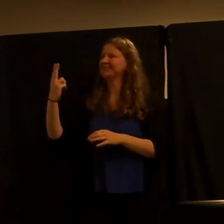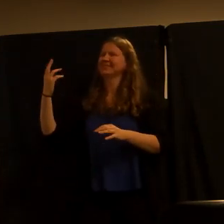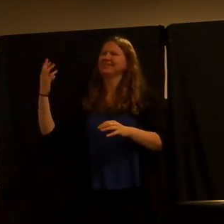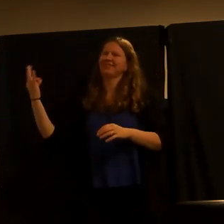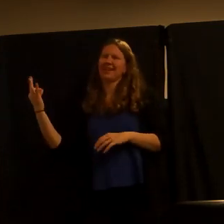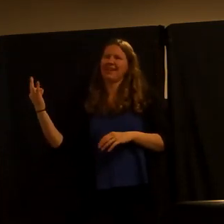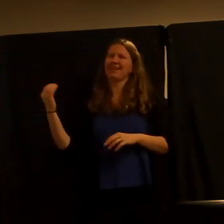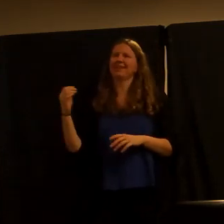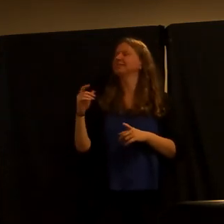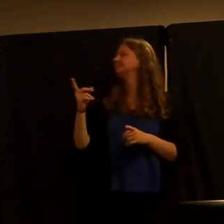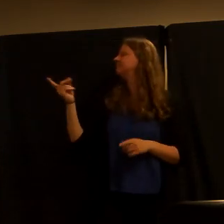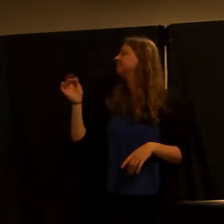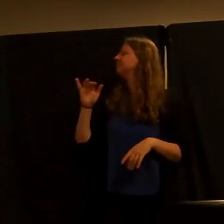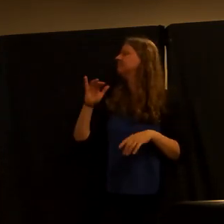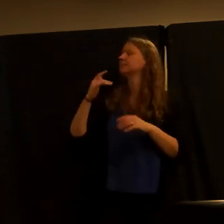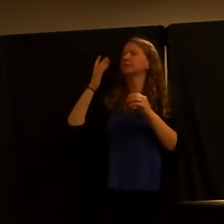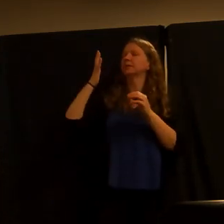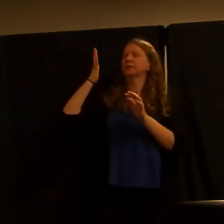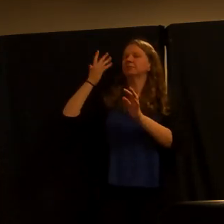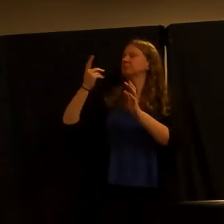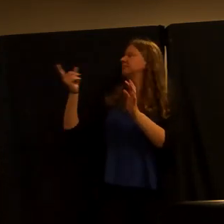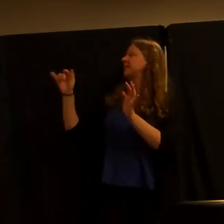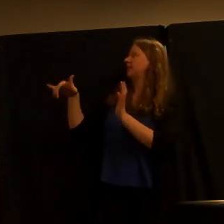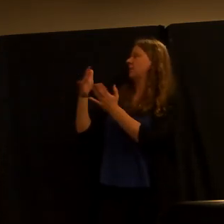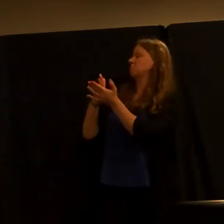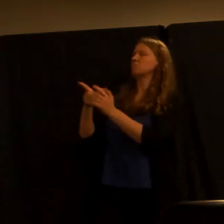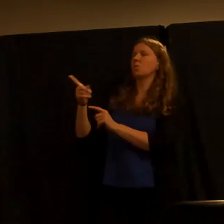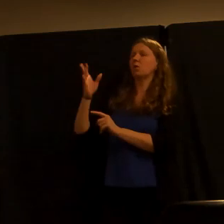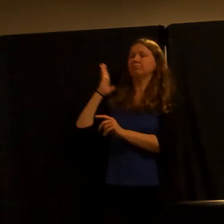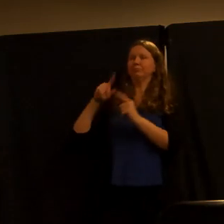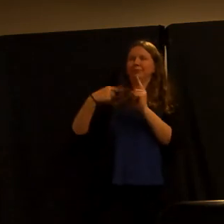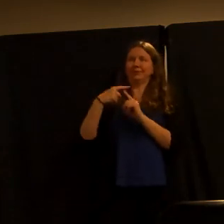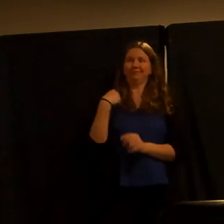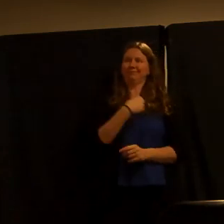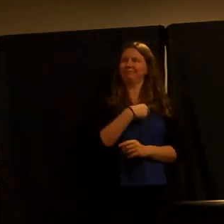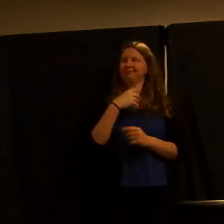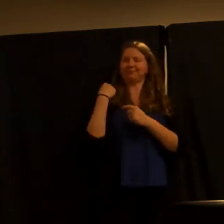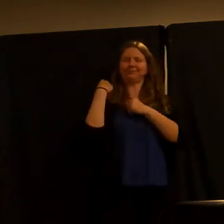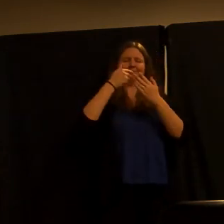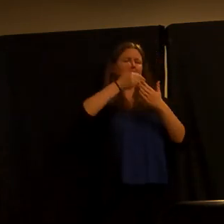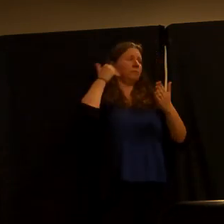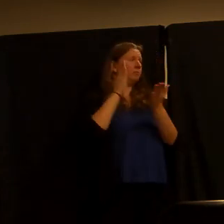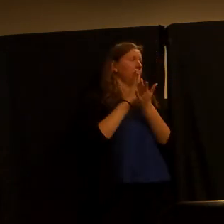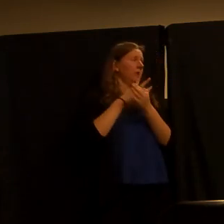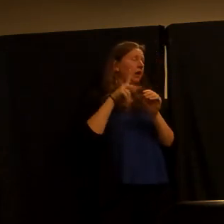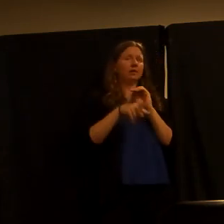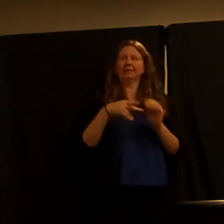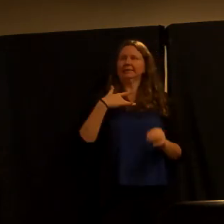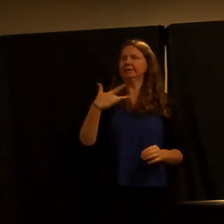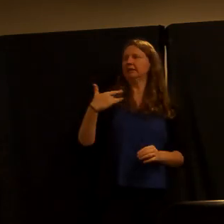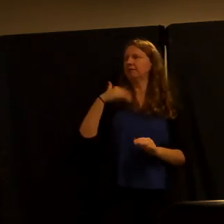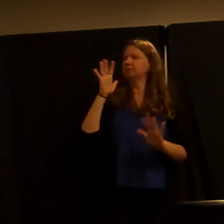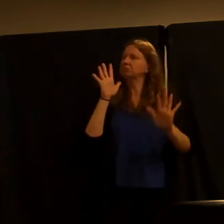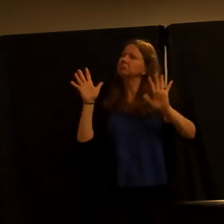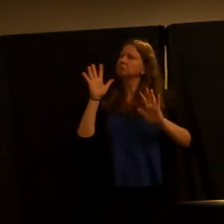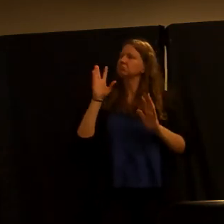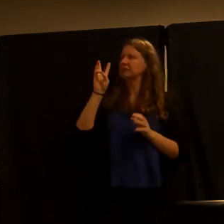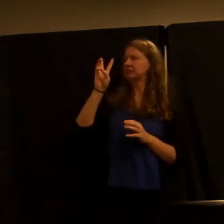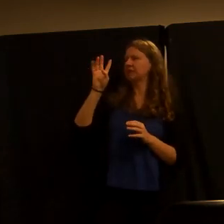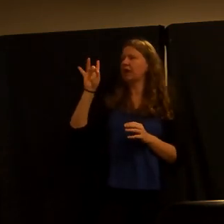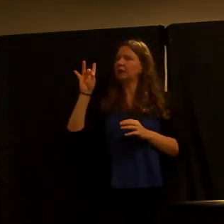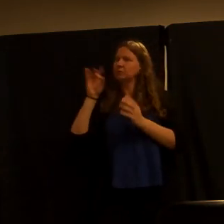They work on alternating days depending on how that's laid out within the classroom. So it used to be